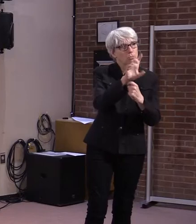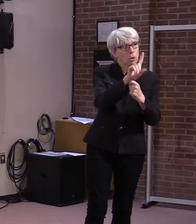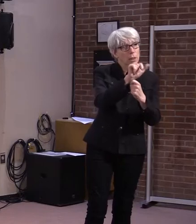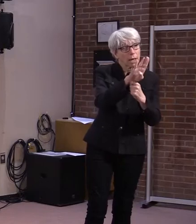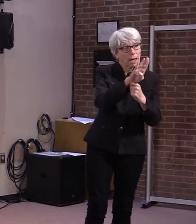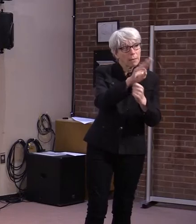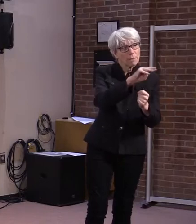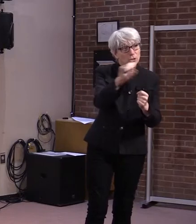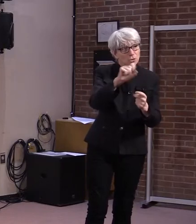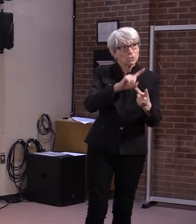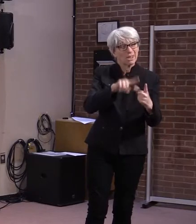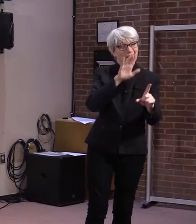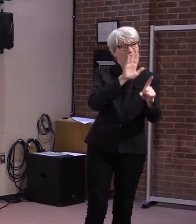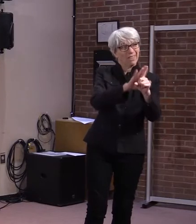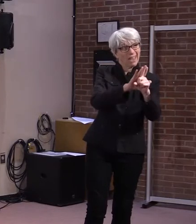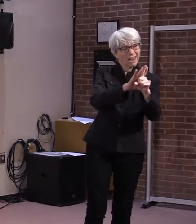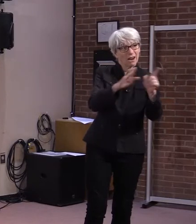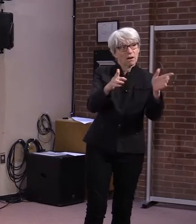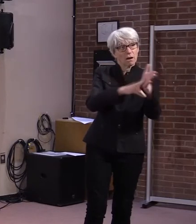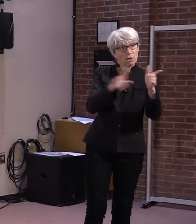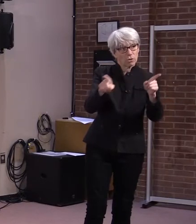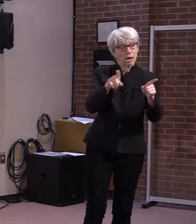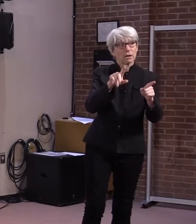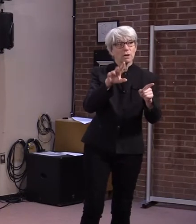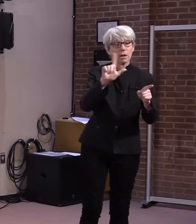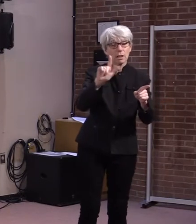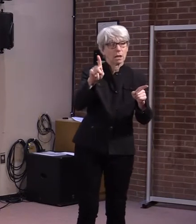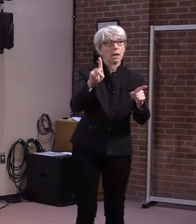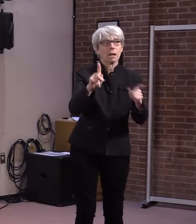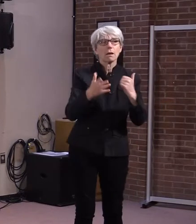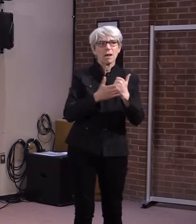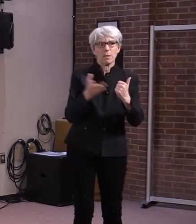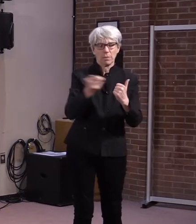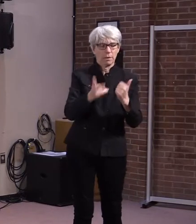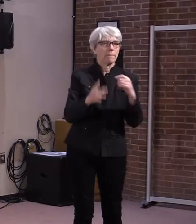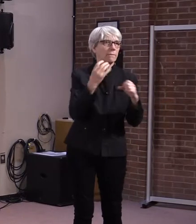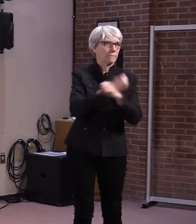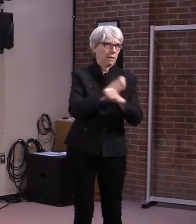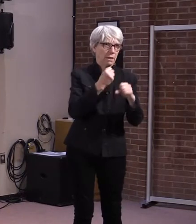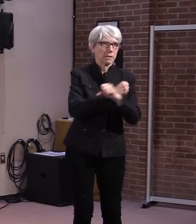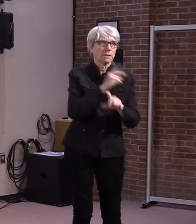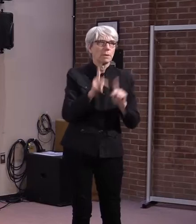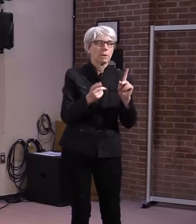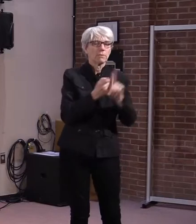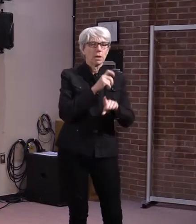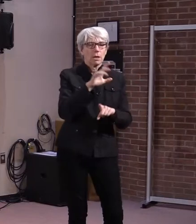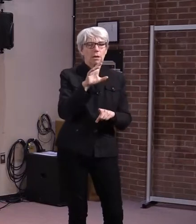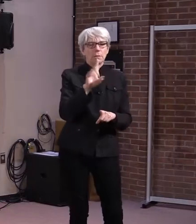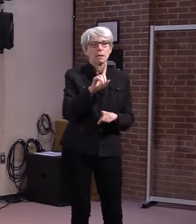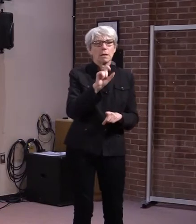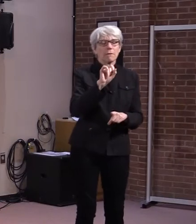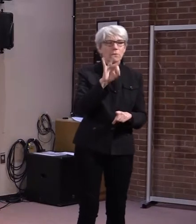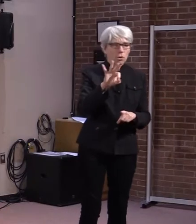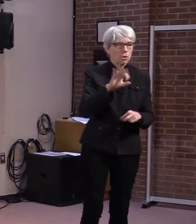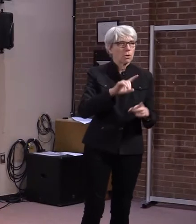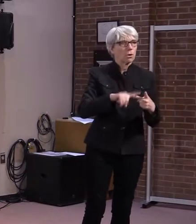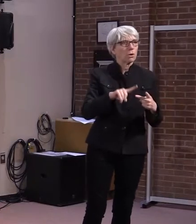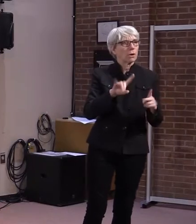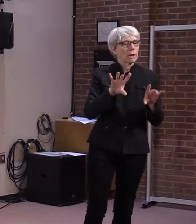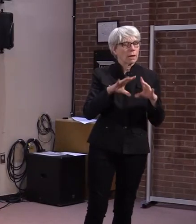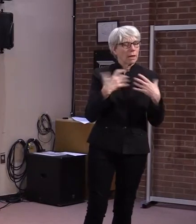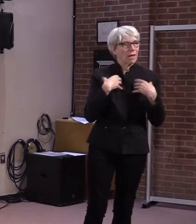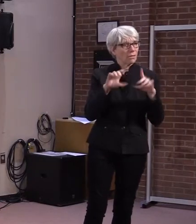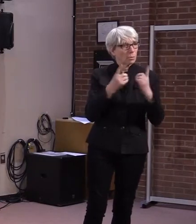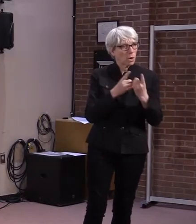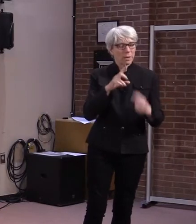could quickly fix it. This included employees of the Agency of Digital Services, the Health Department, and Vital.